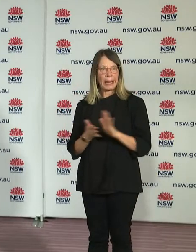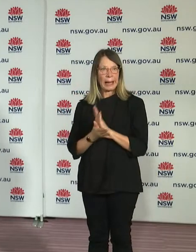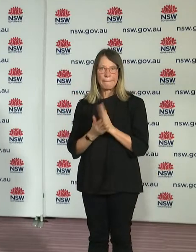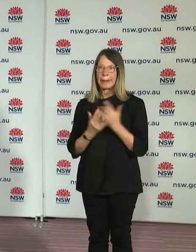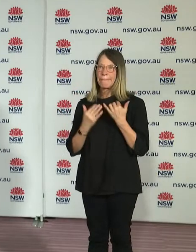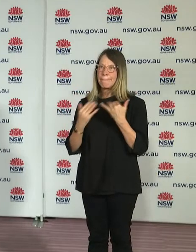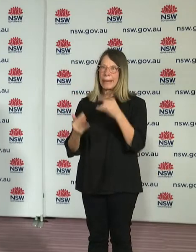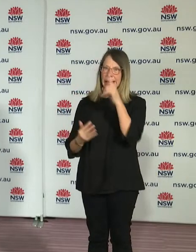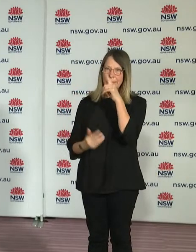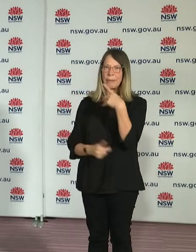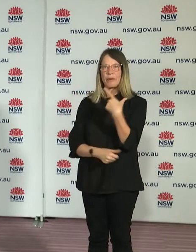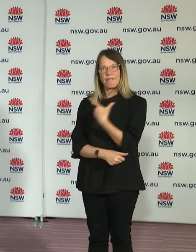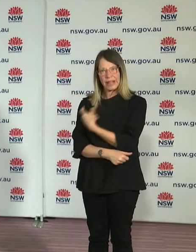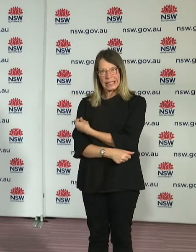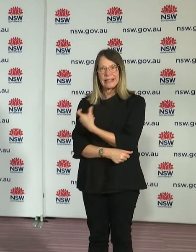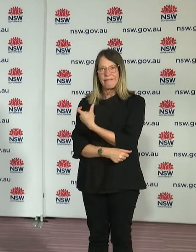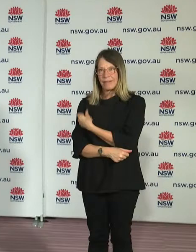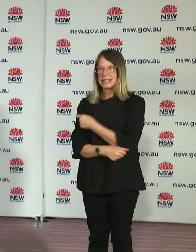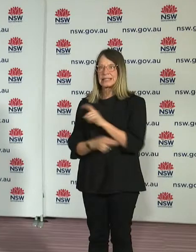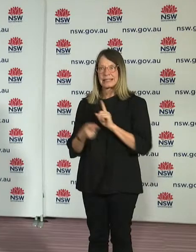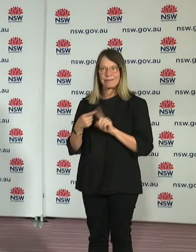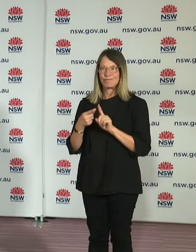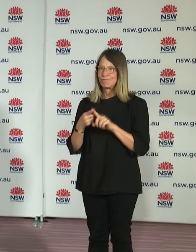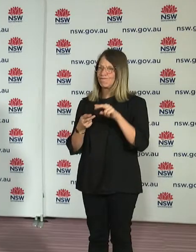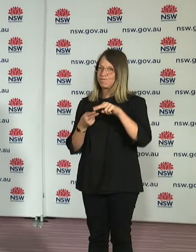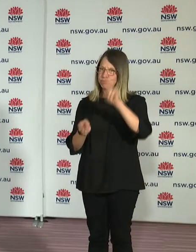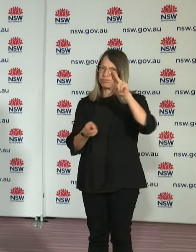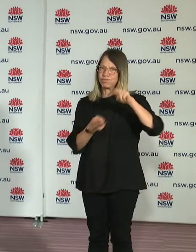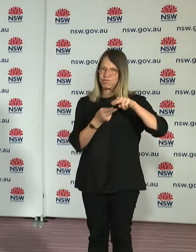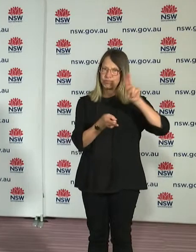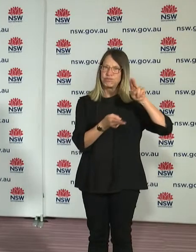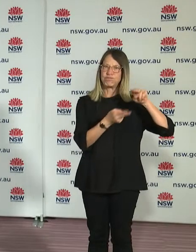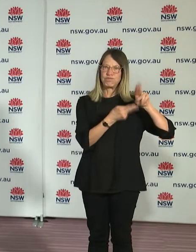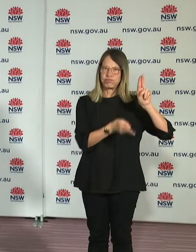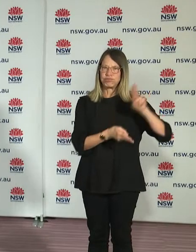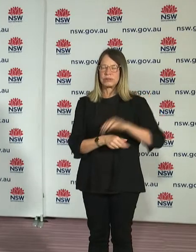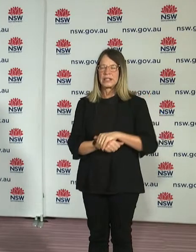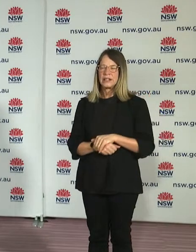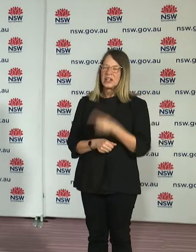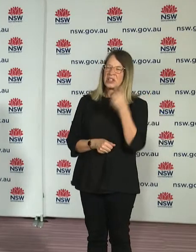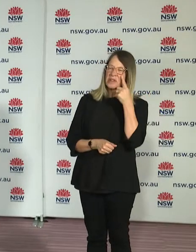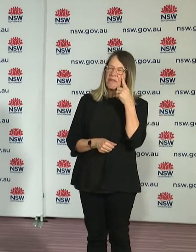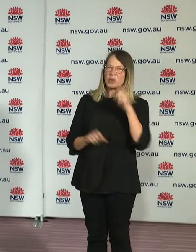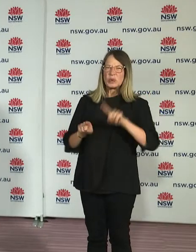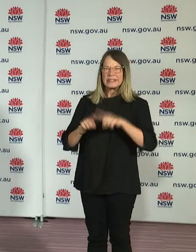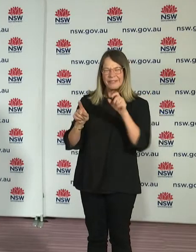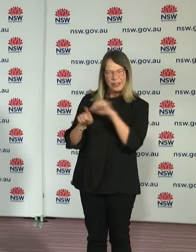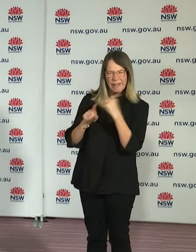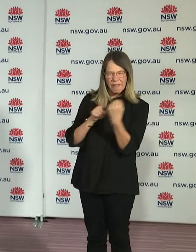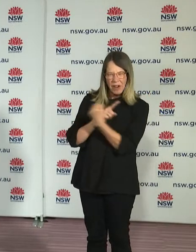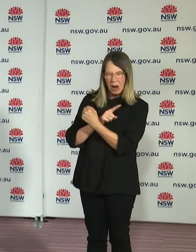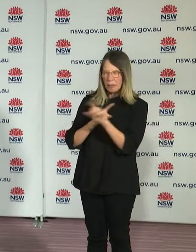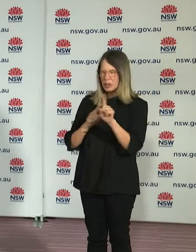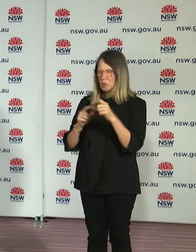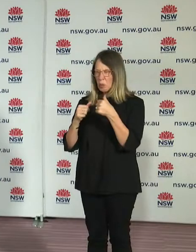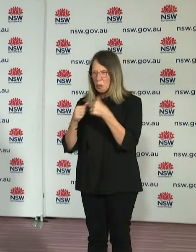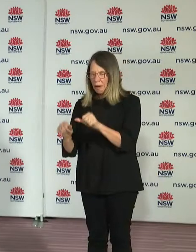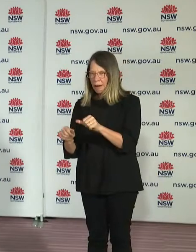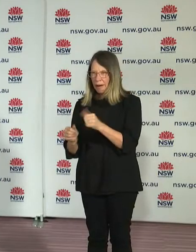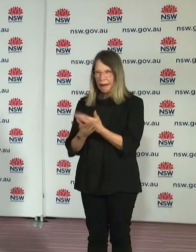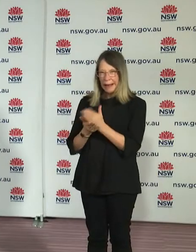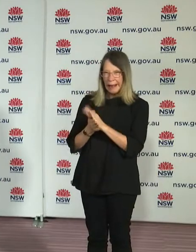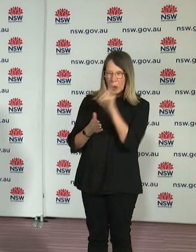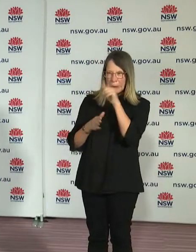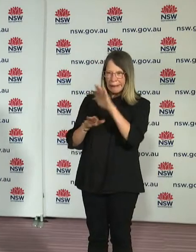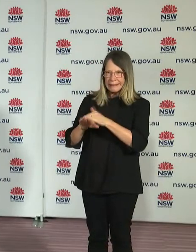and people still getting vaccinated. So we're looking at what the surroundings are, how those surroundings might work. There are